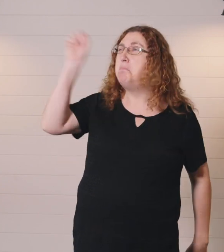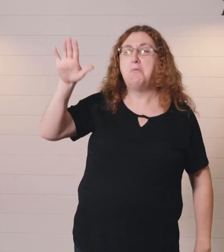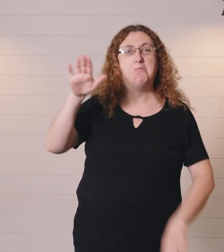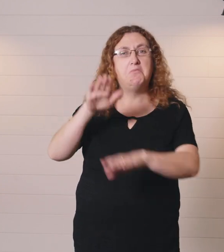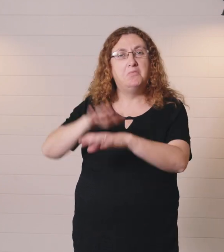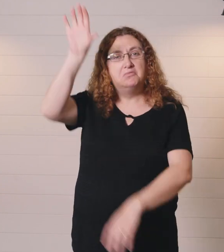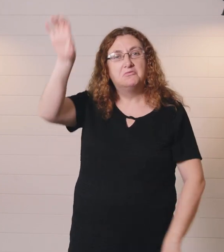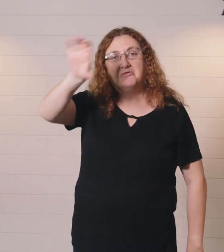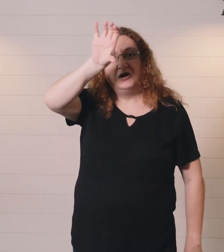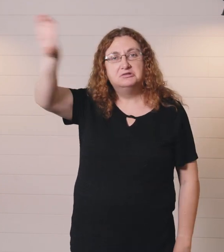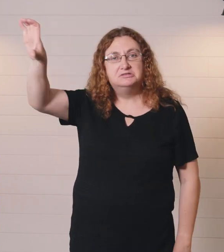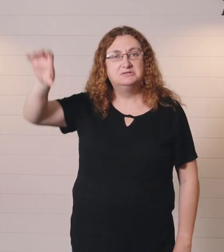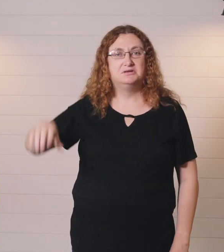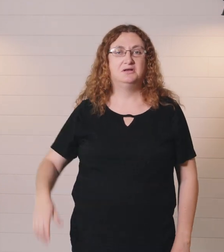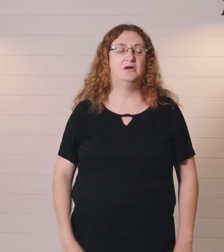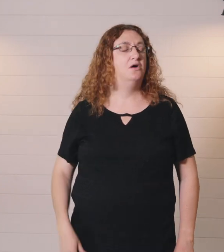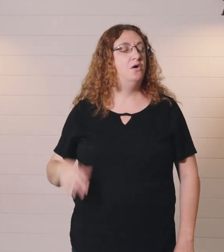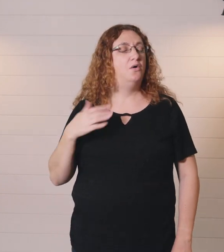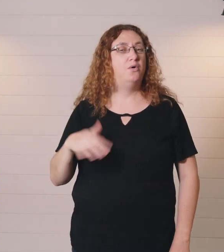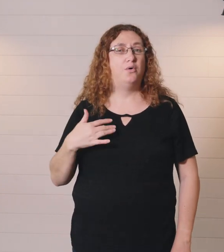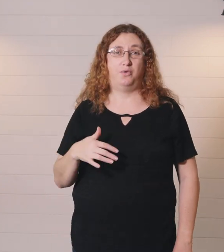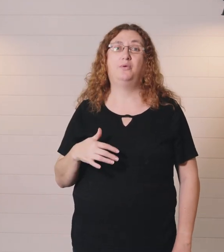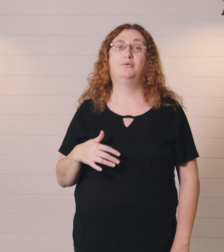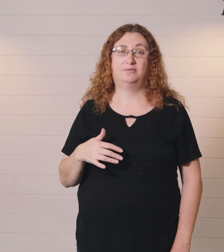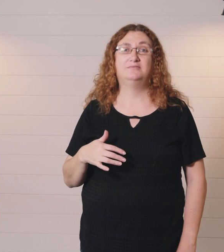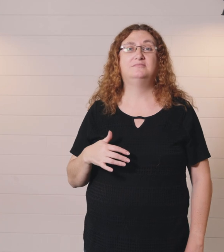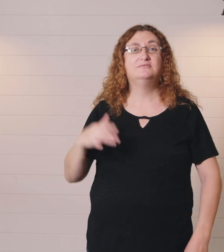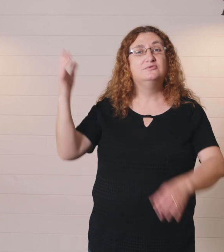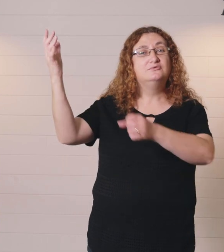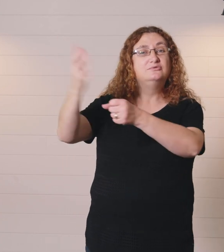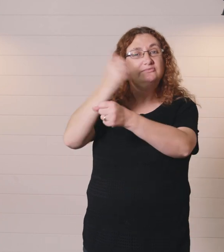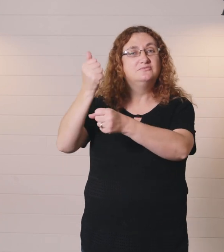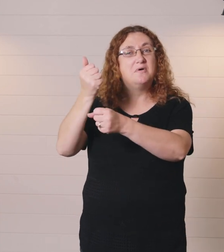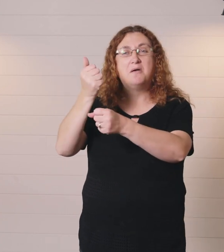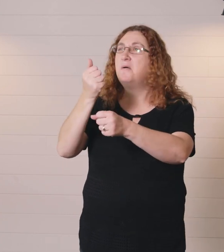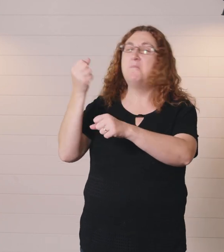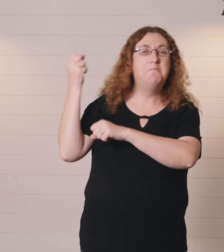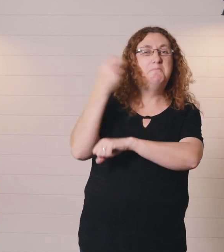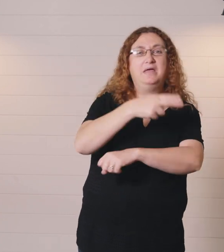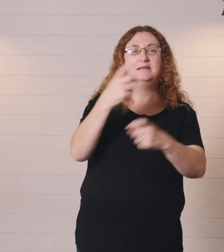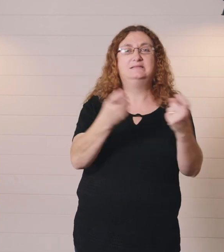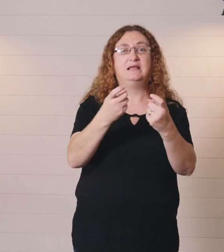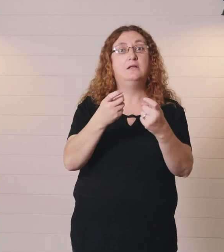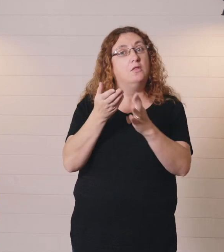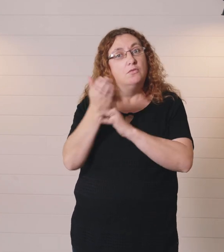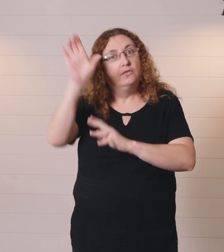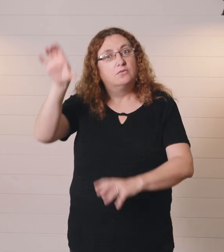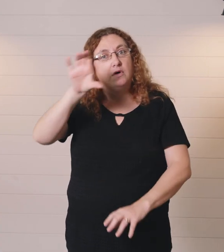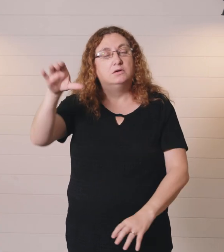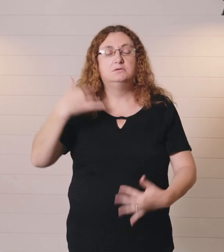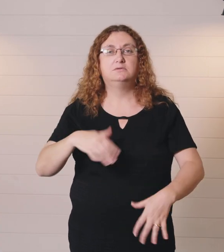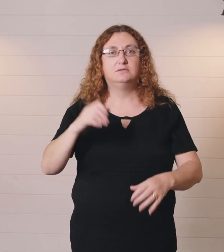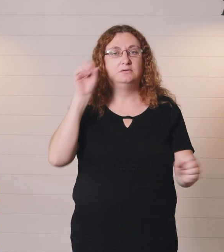cross. And having disarmed the powers and authorities, He made a public spectacle of them, triumphing over them by the cross.